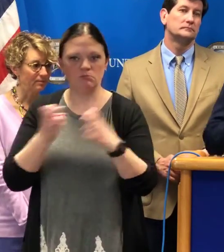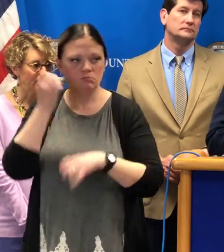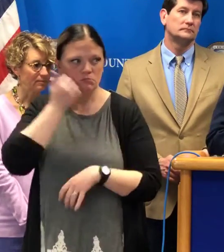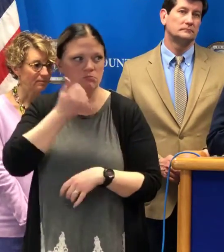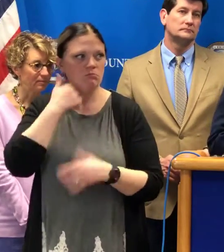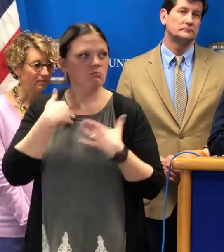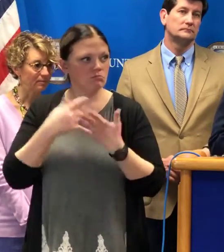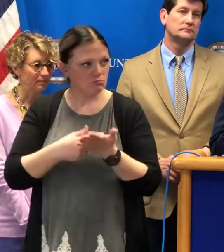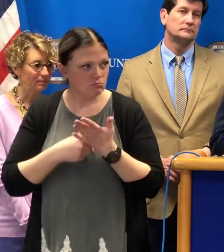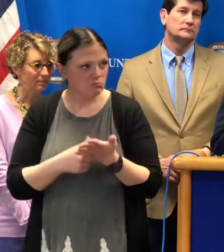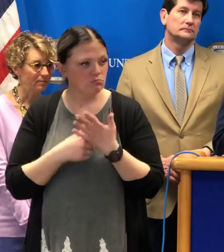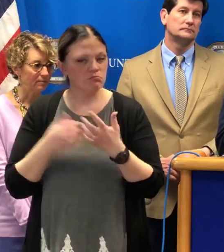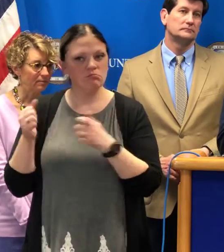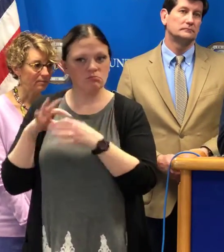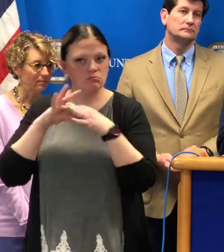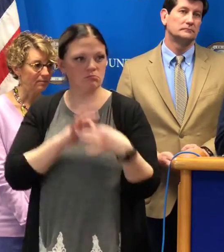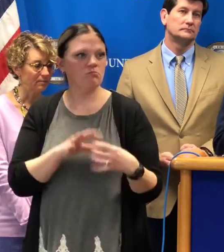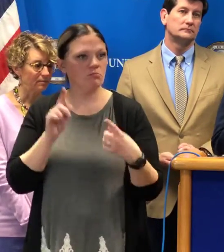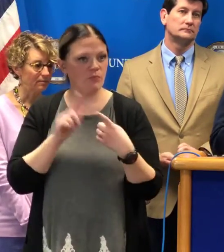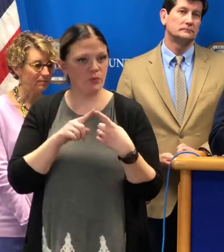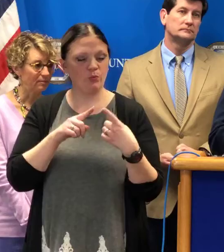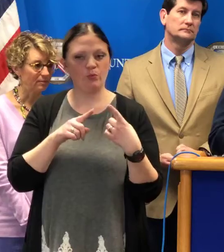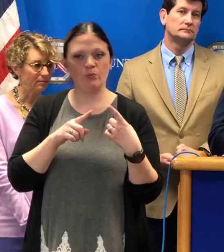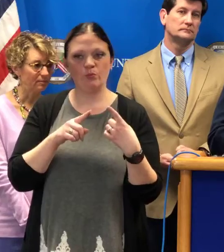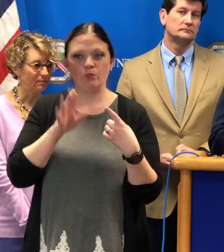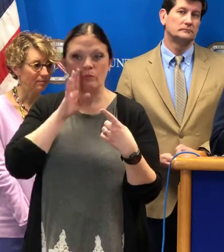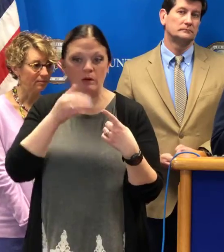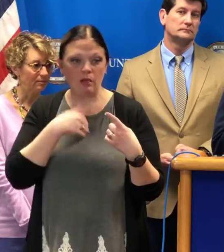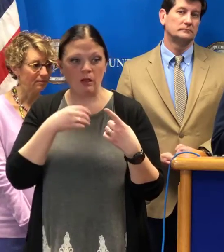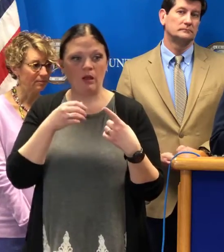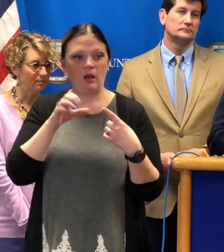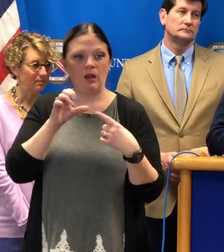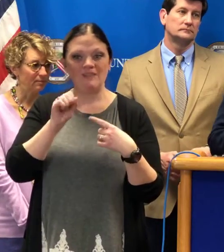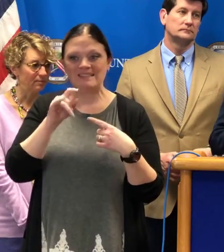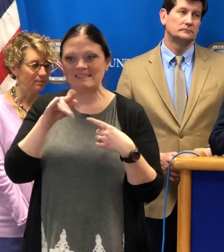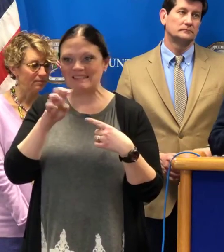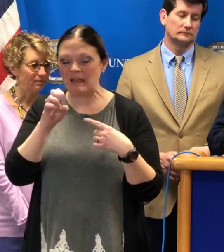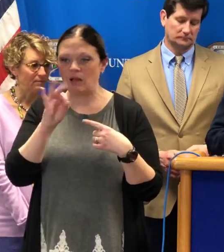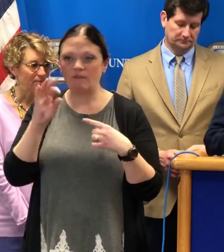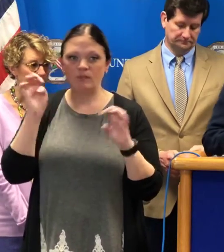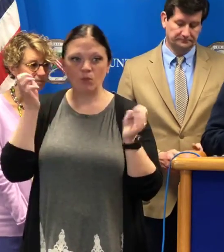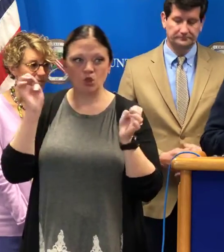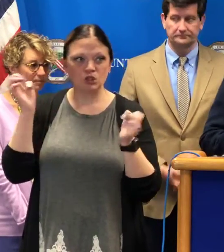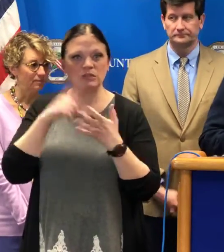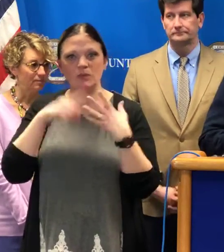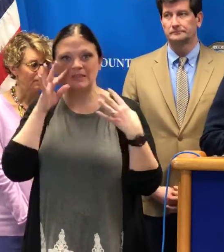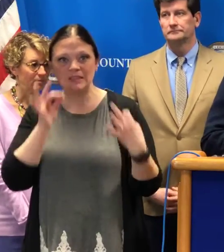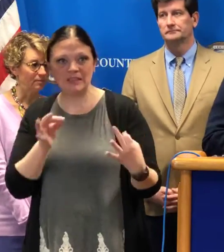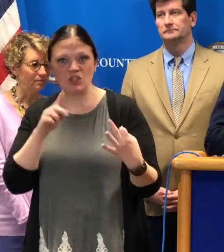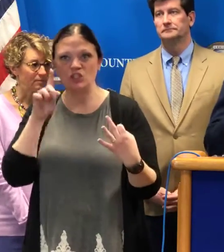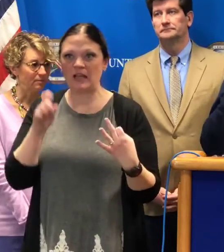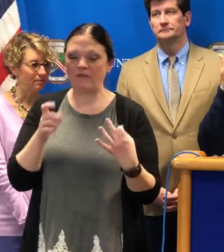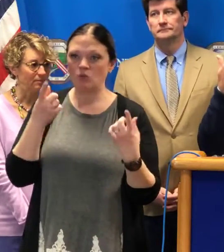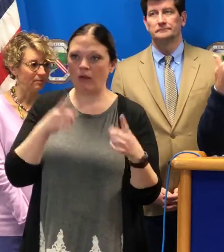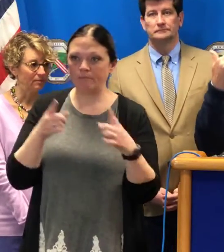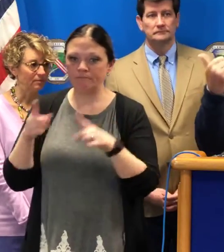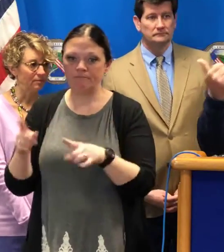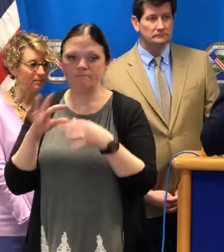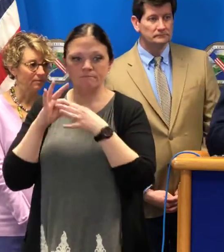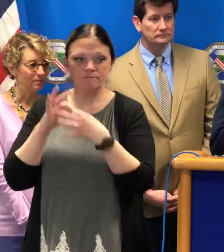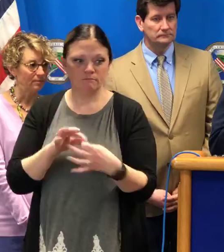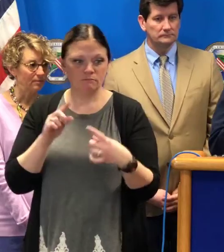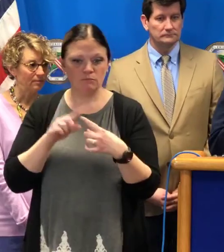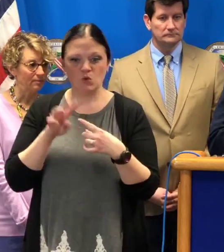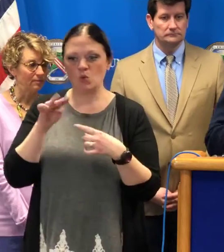and have discussions with regards to whether or not we're going to have a state of emergency, what some of the decisions are that need to be made with regards to some of the